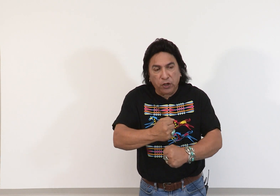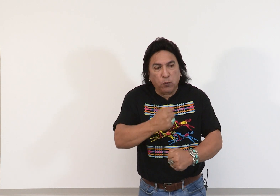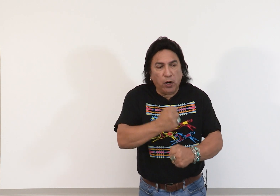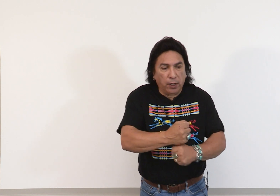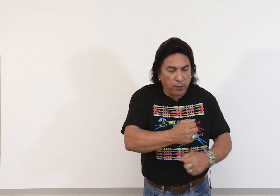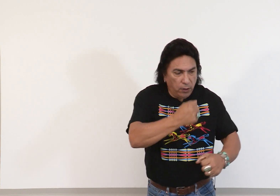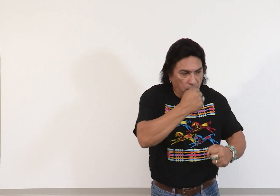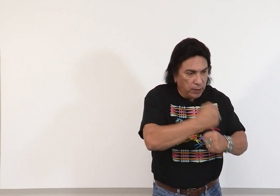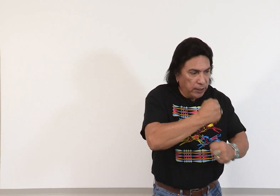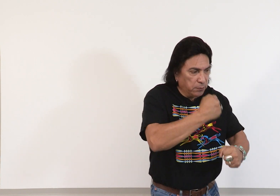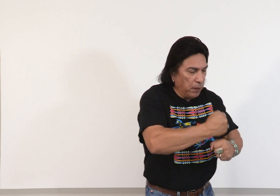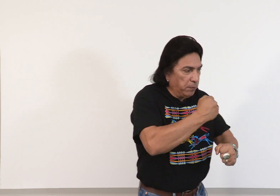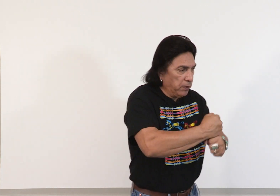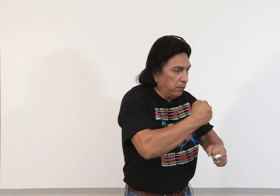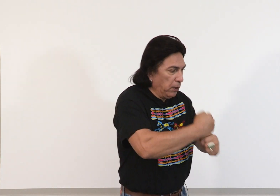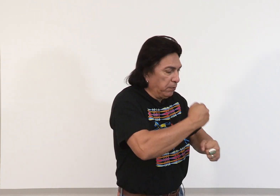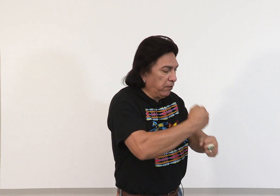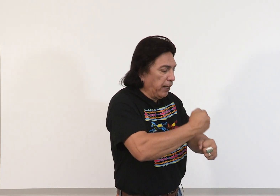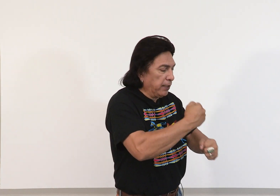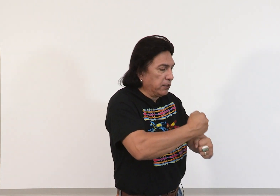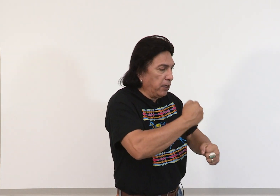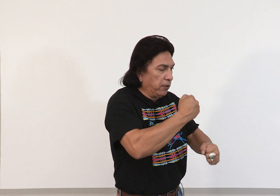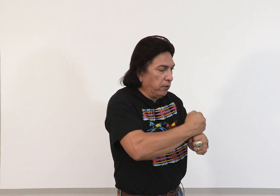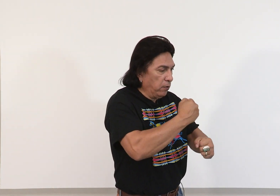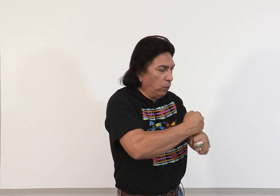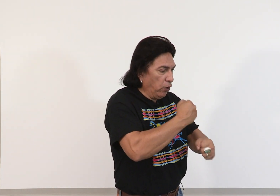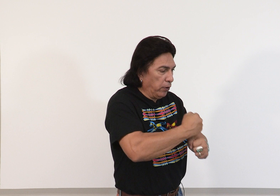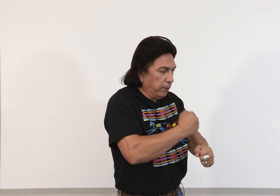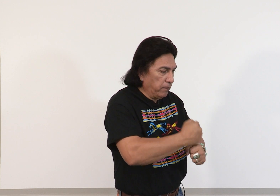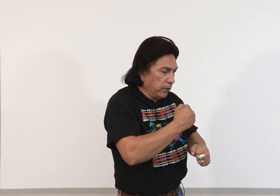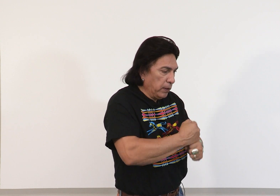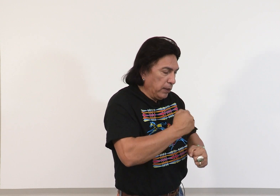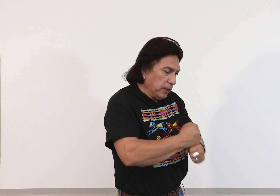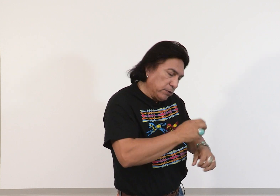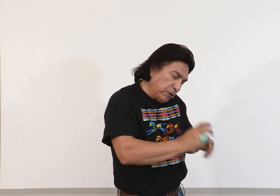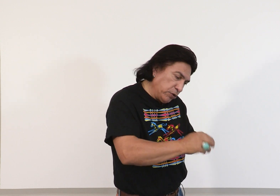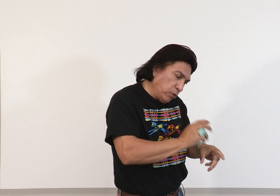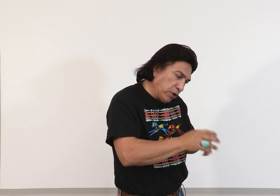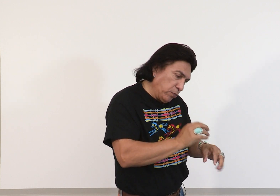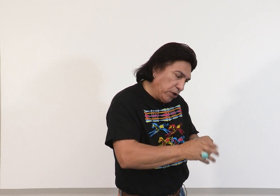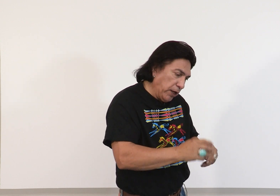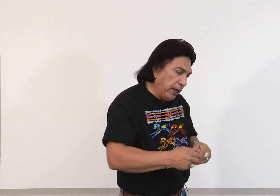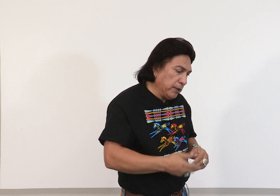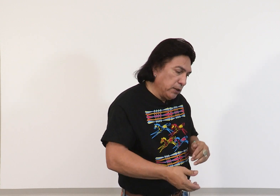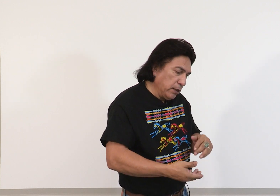Either one. That's bumping the hands together. Work. That means you're working with your hands.